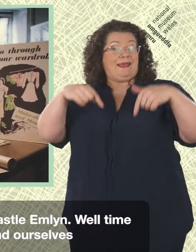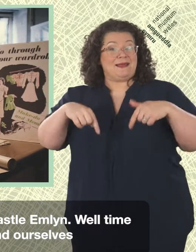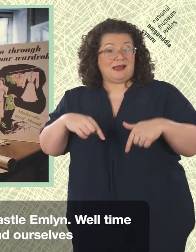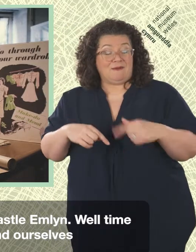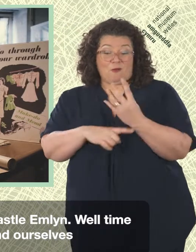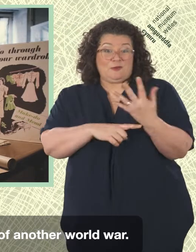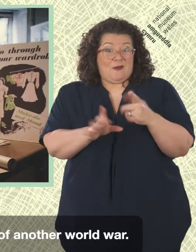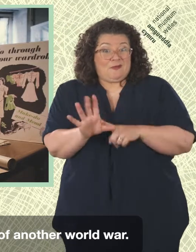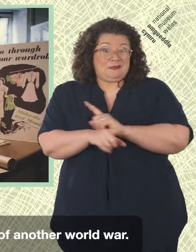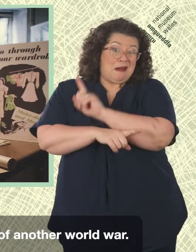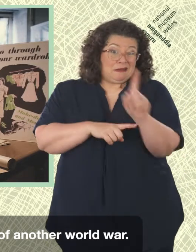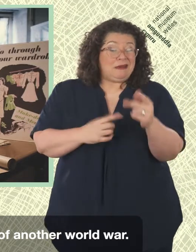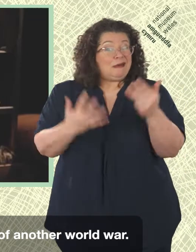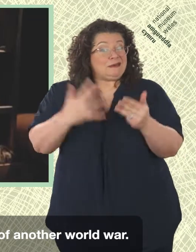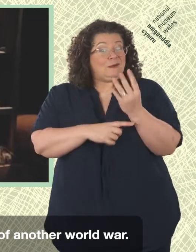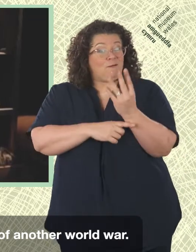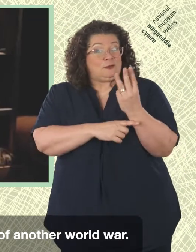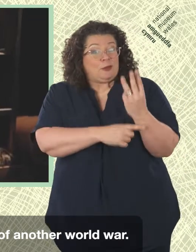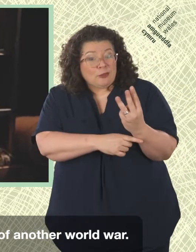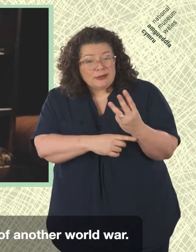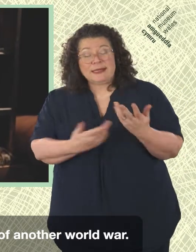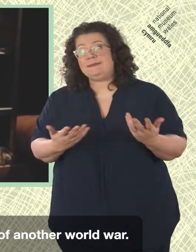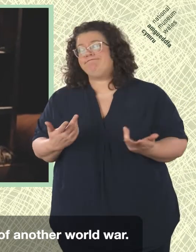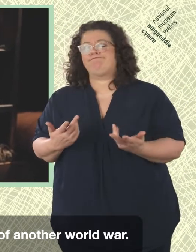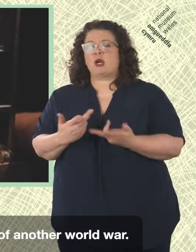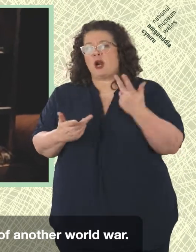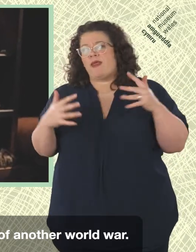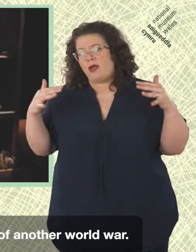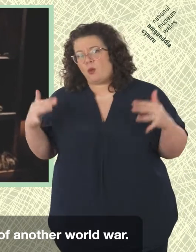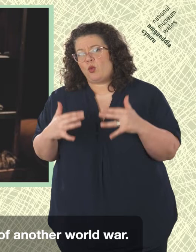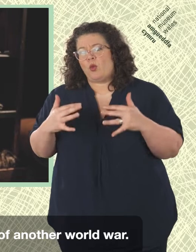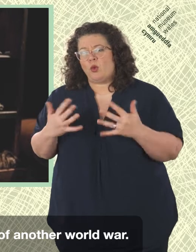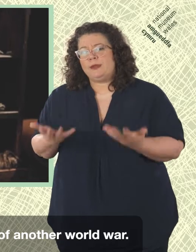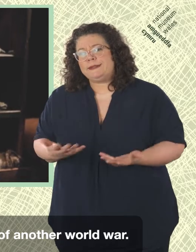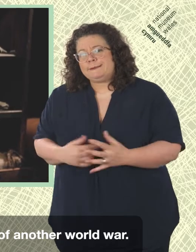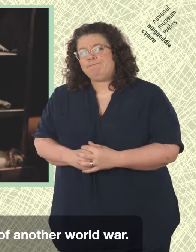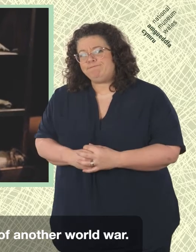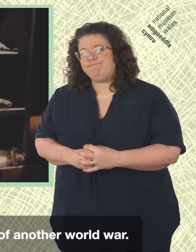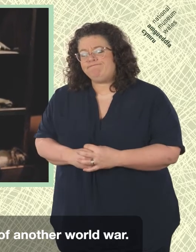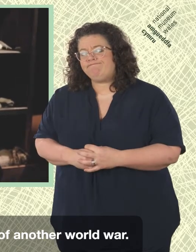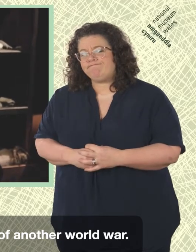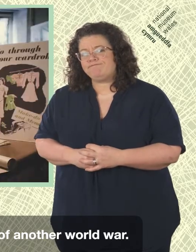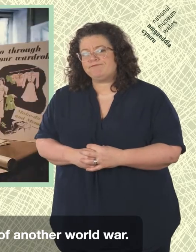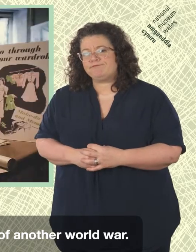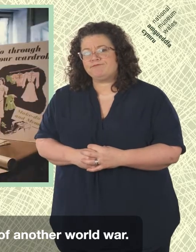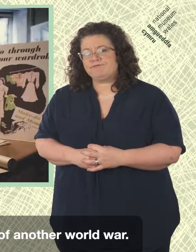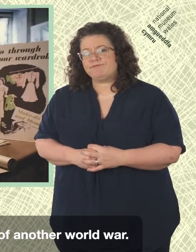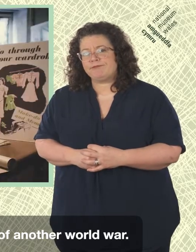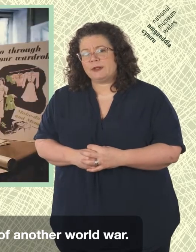find ourselves 45 years later in 1943 in the midst of another world war.